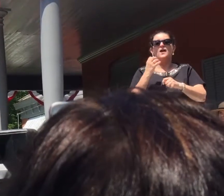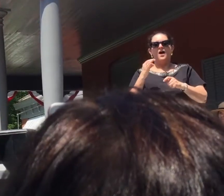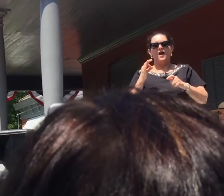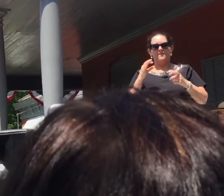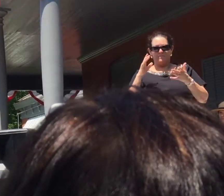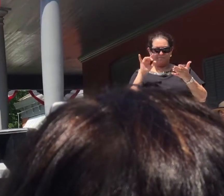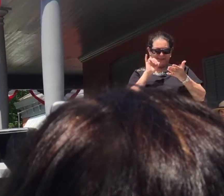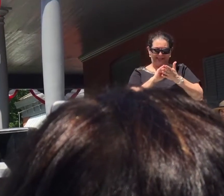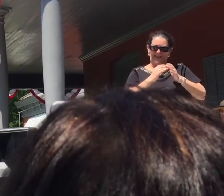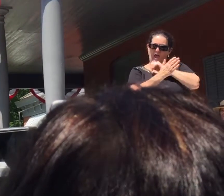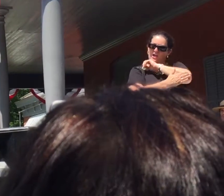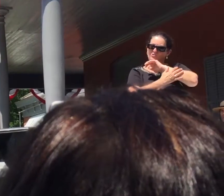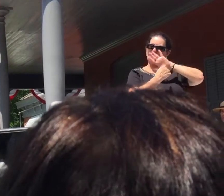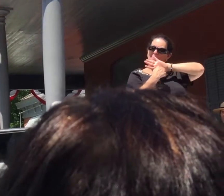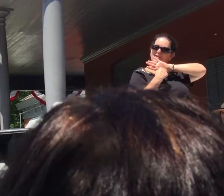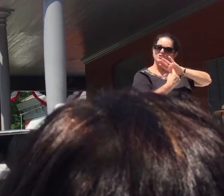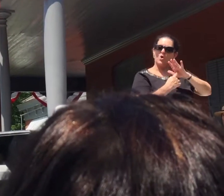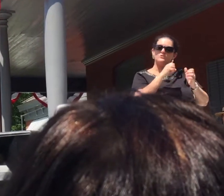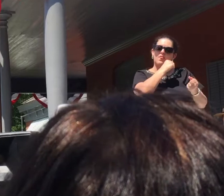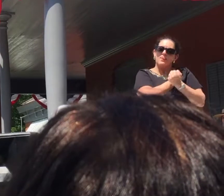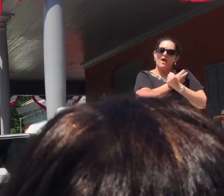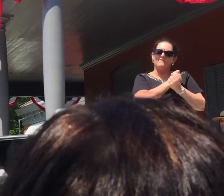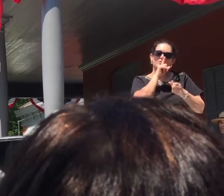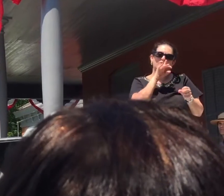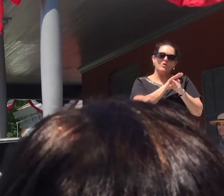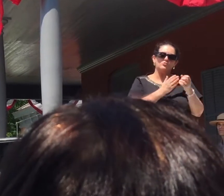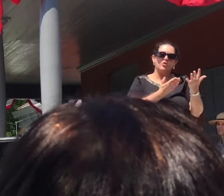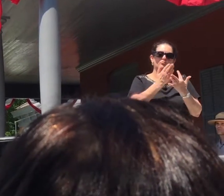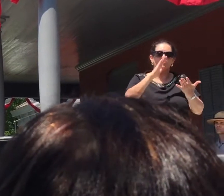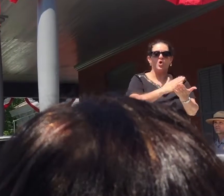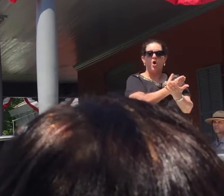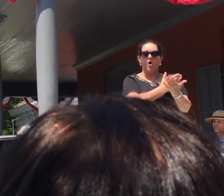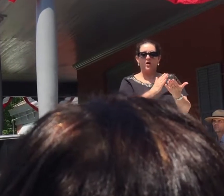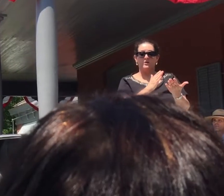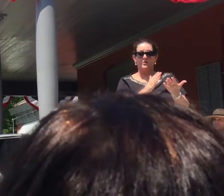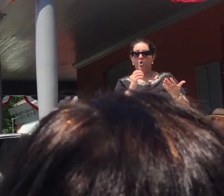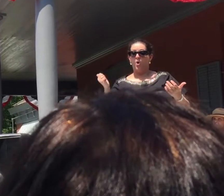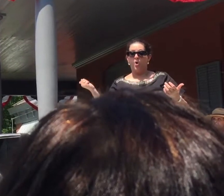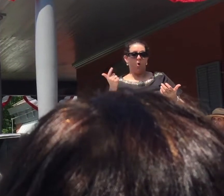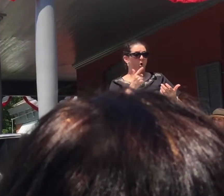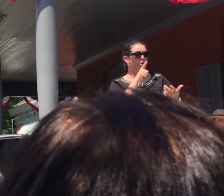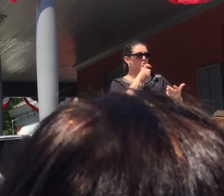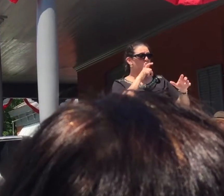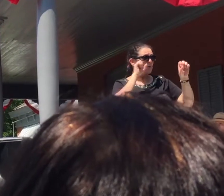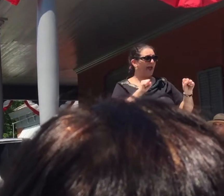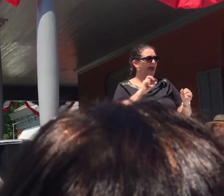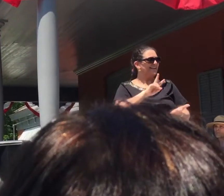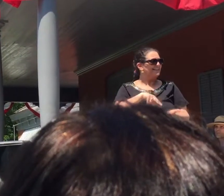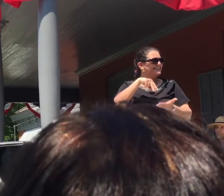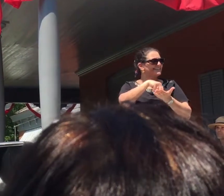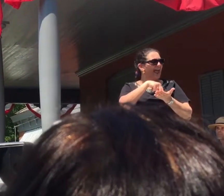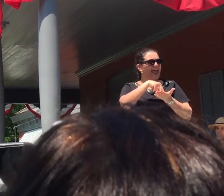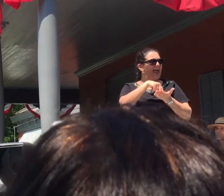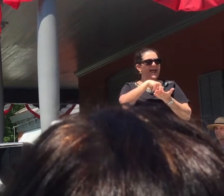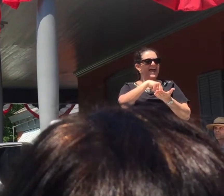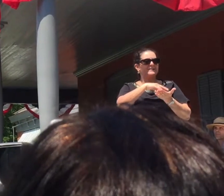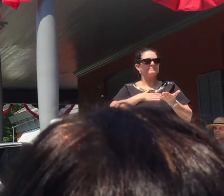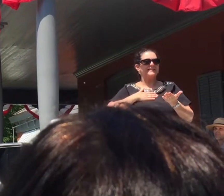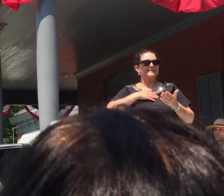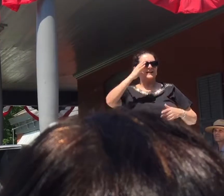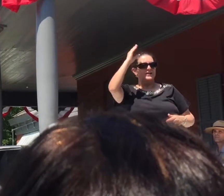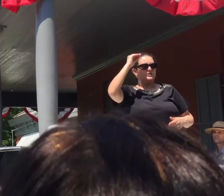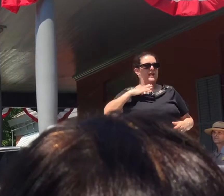country that shows its love and devotion through song. Would you all who are able stand and rise?